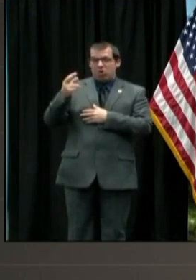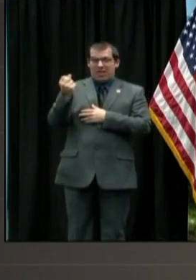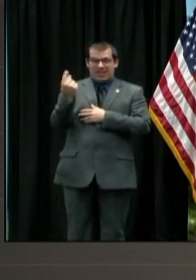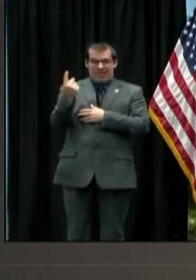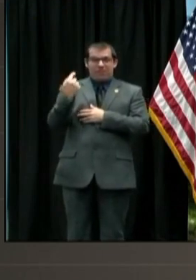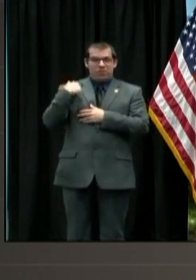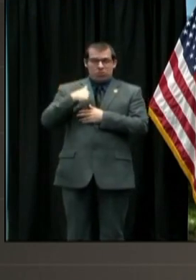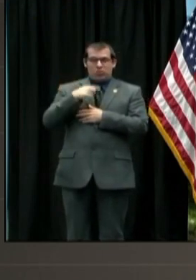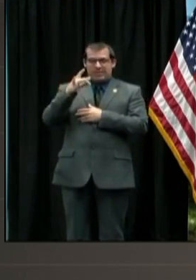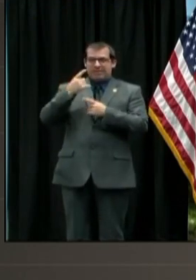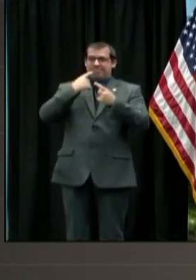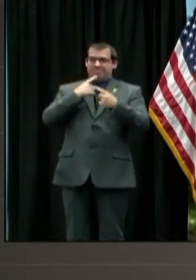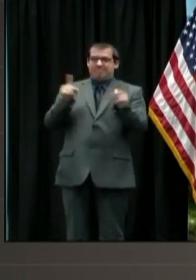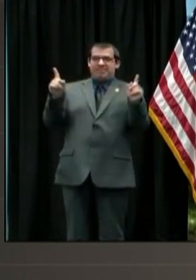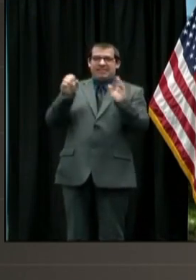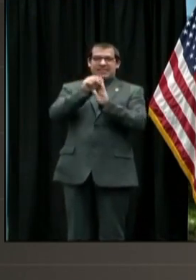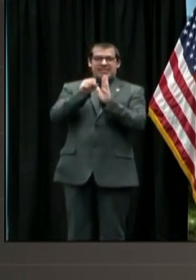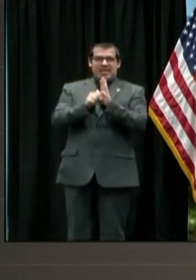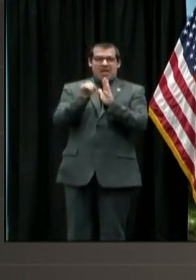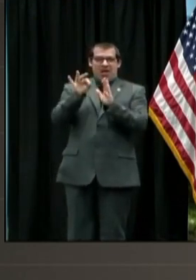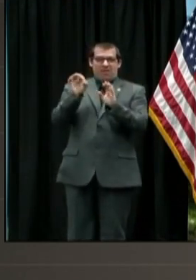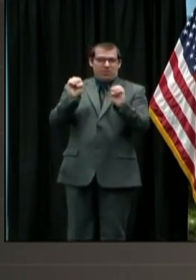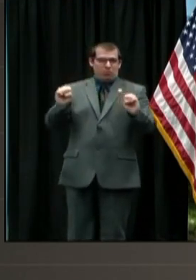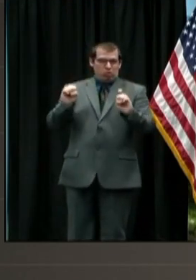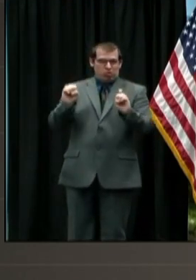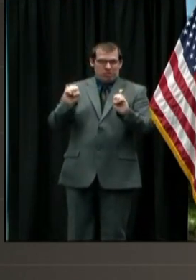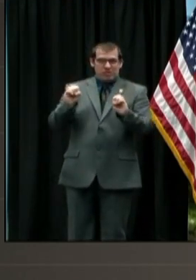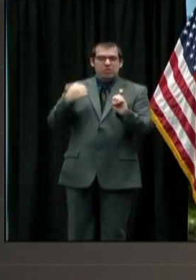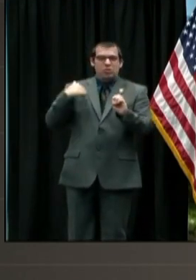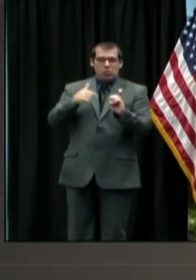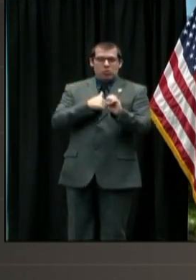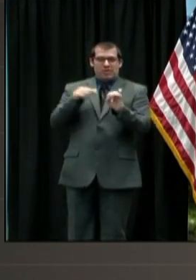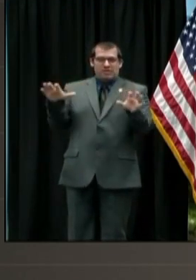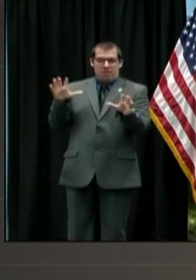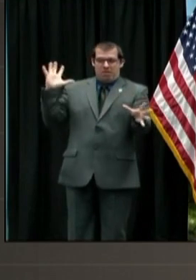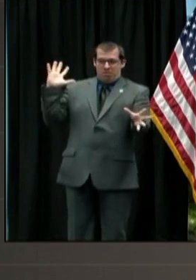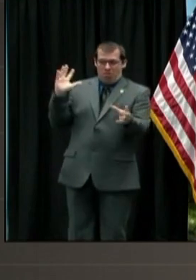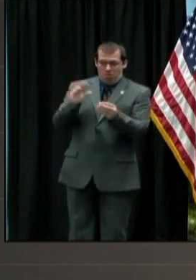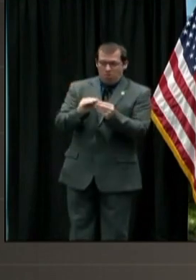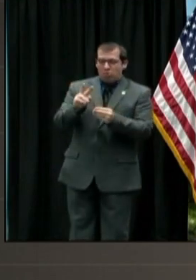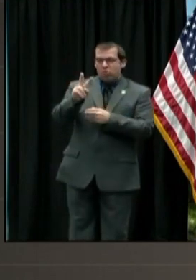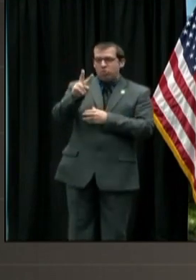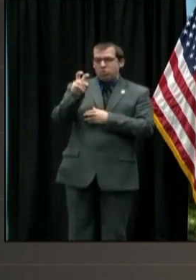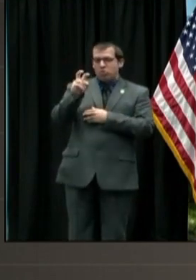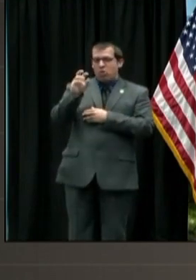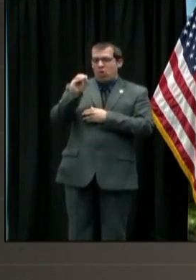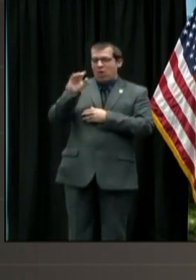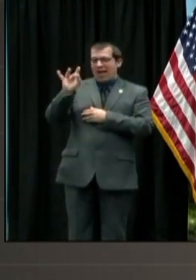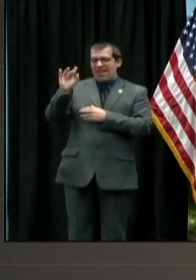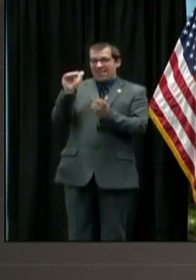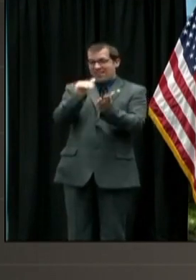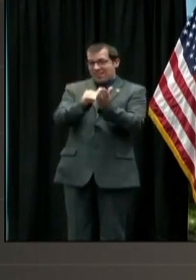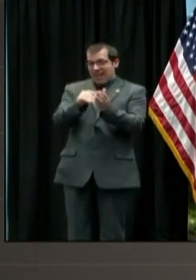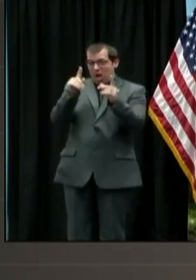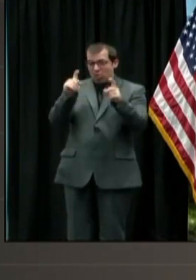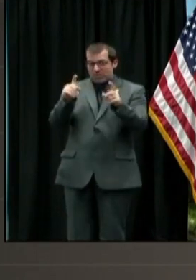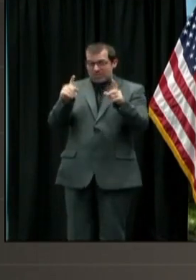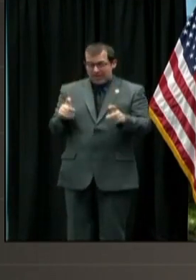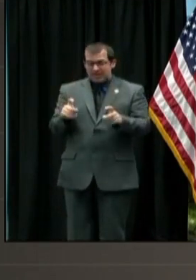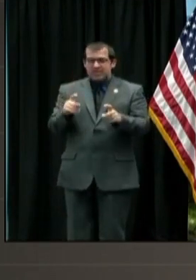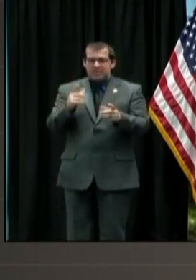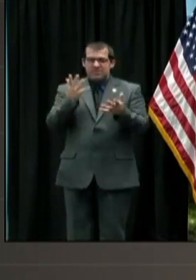we declared the state of emergency, we have conducted 208,000 tests. That means we've gone